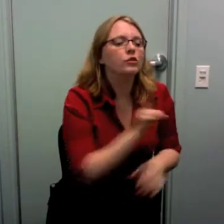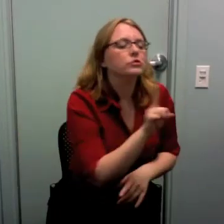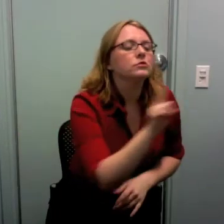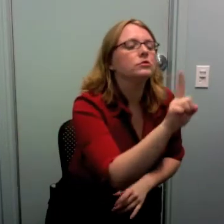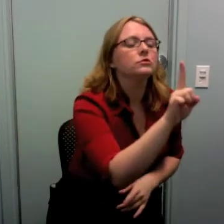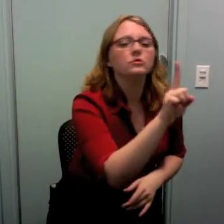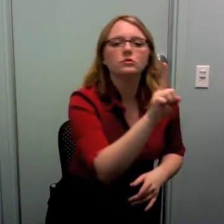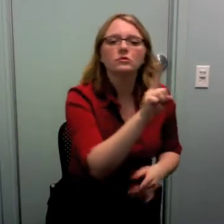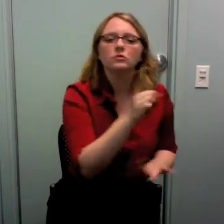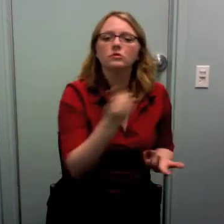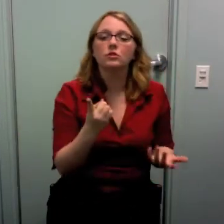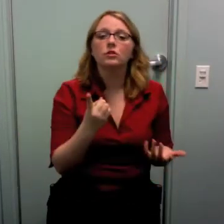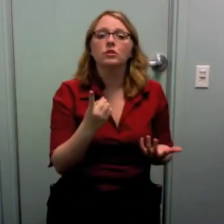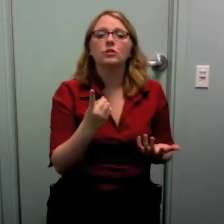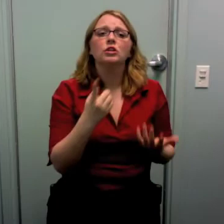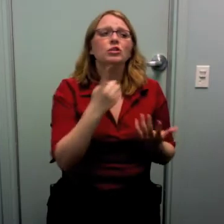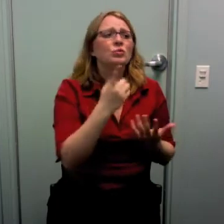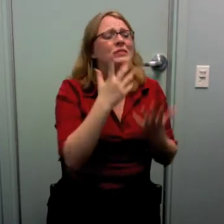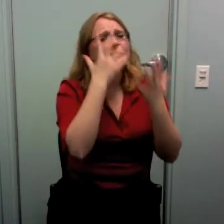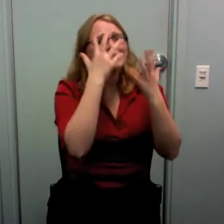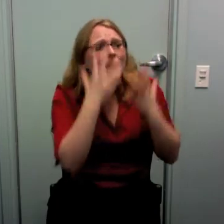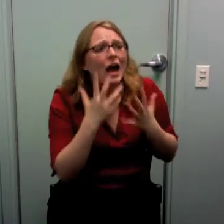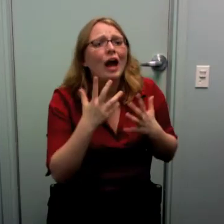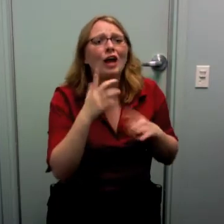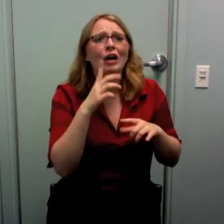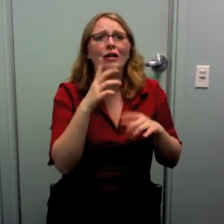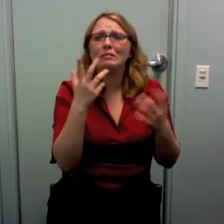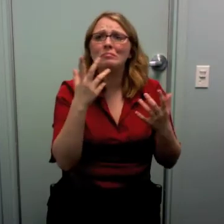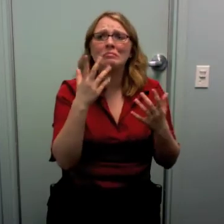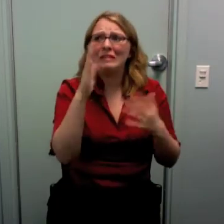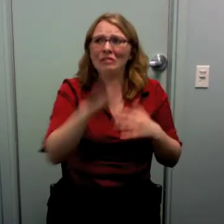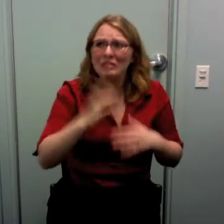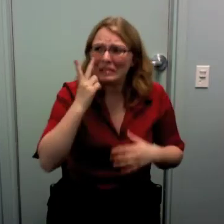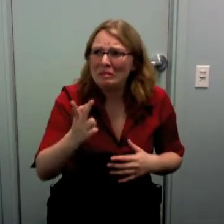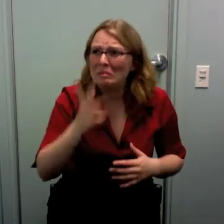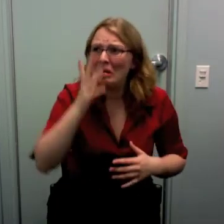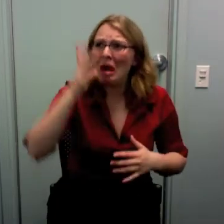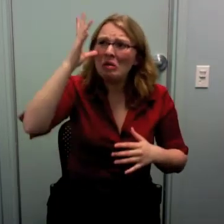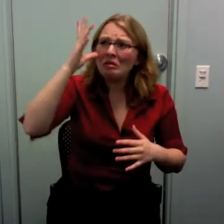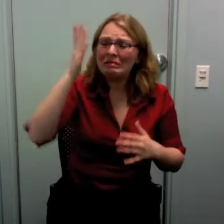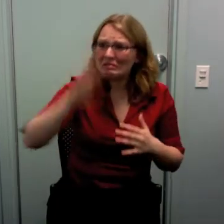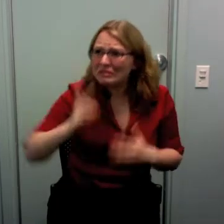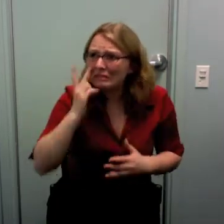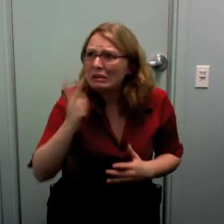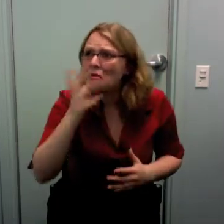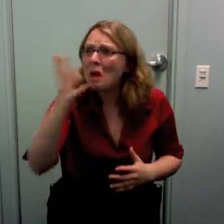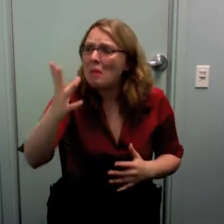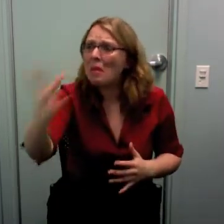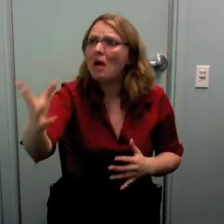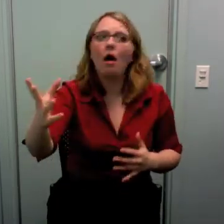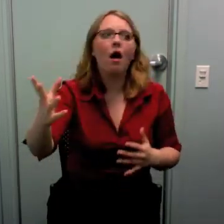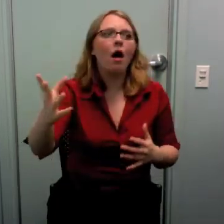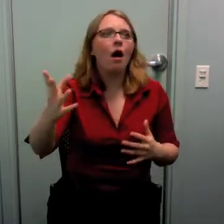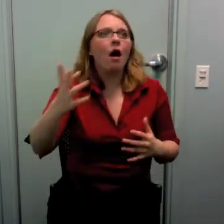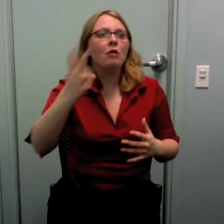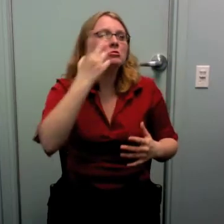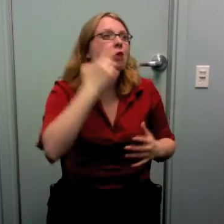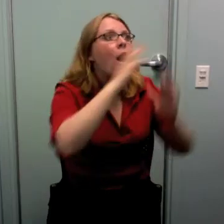her grandmama or her parents again, she came across a little house. She was very relieved, because she